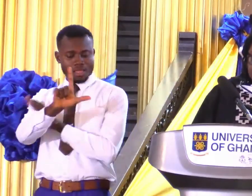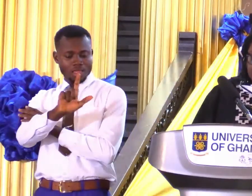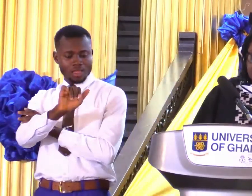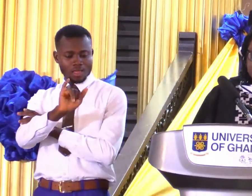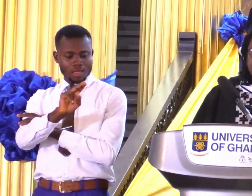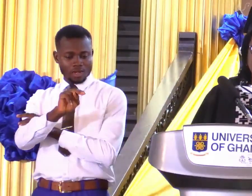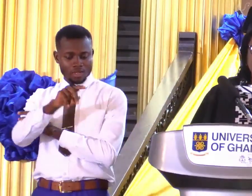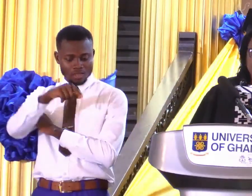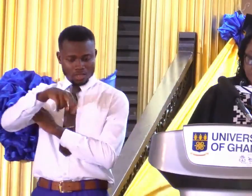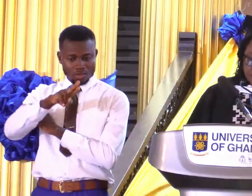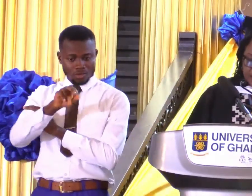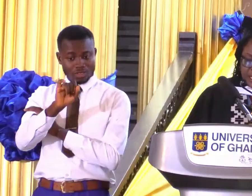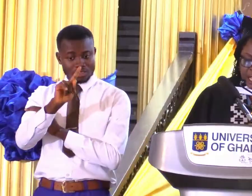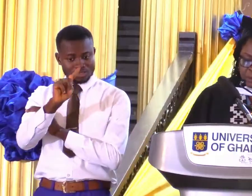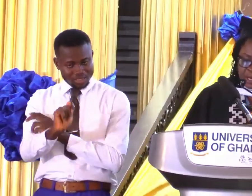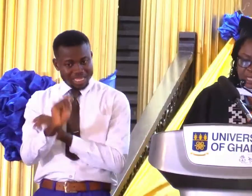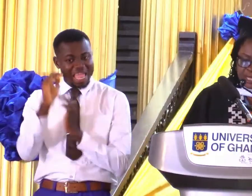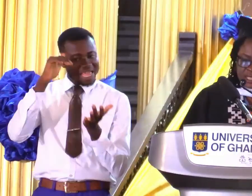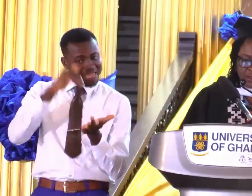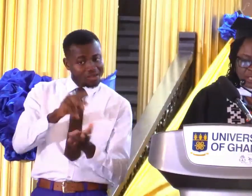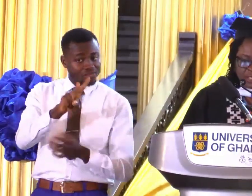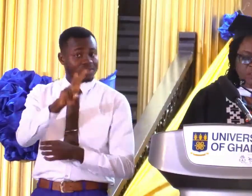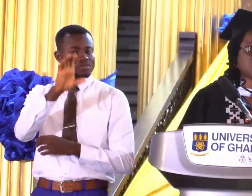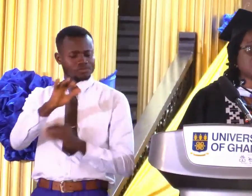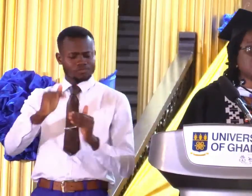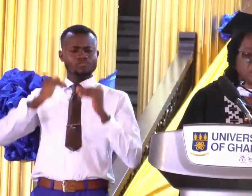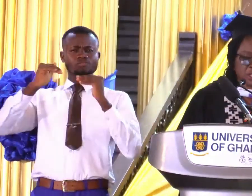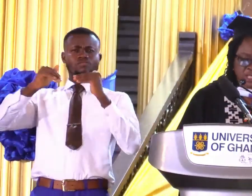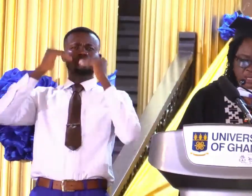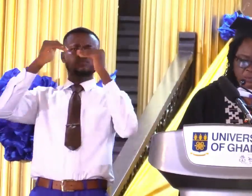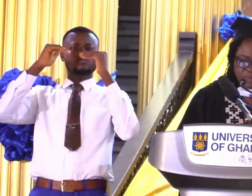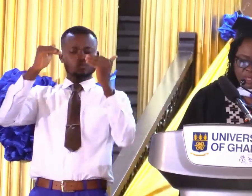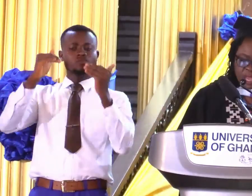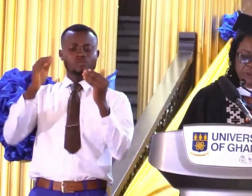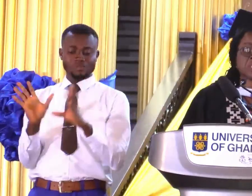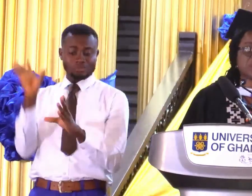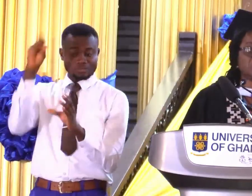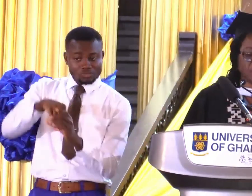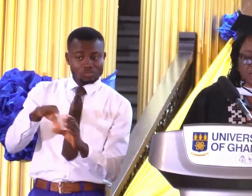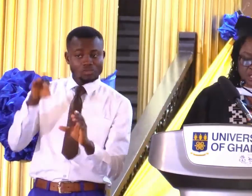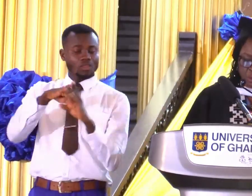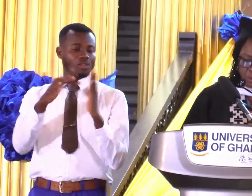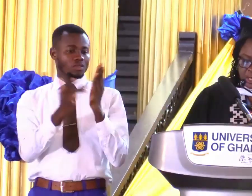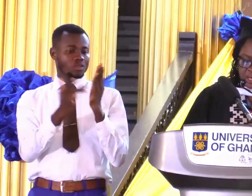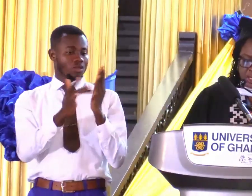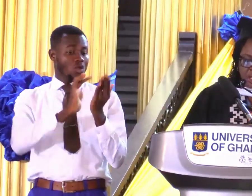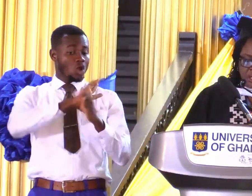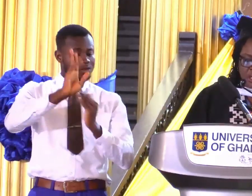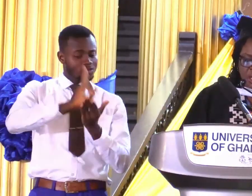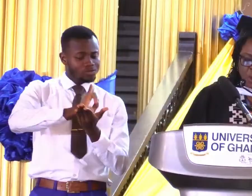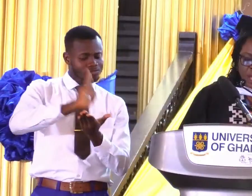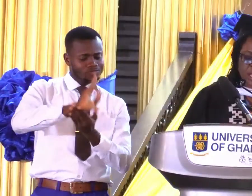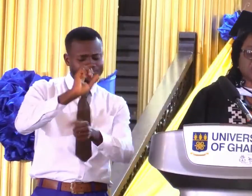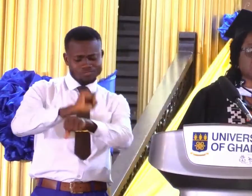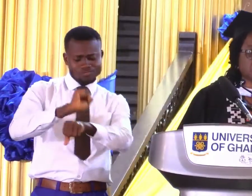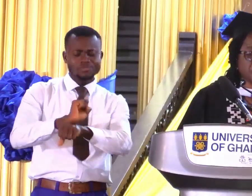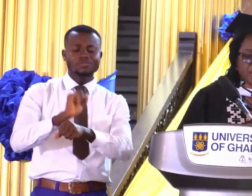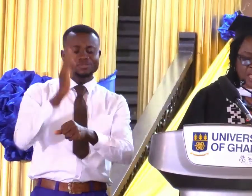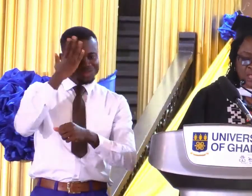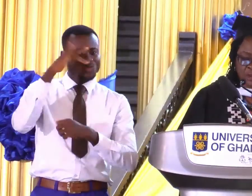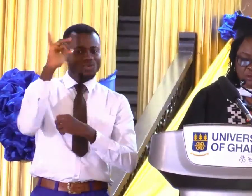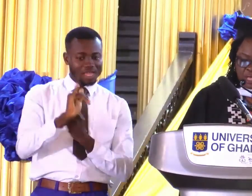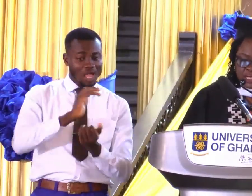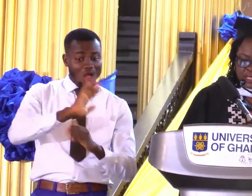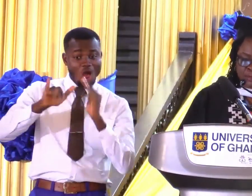Vice Chancellor, she's championing the integration of technology across the university's operations while ensuring